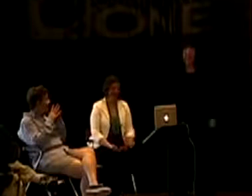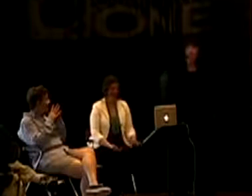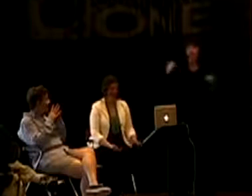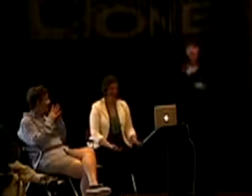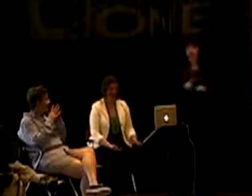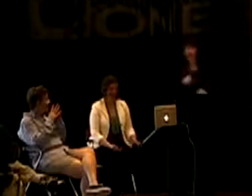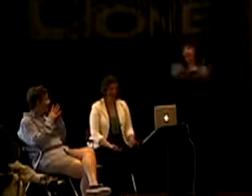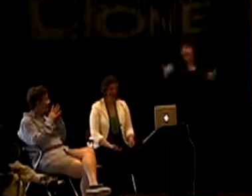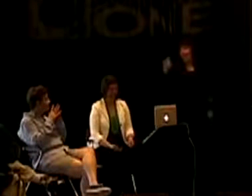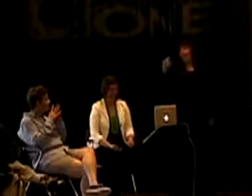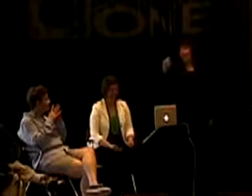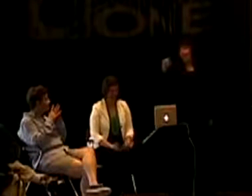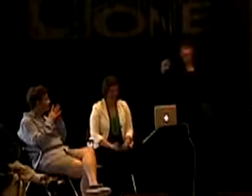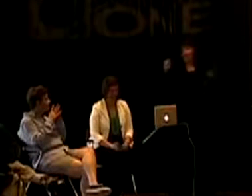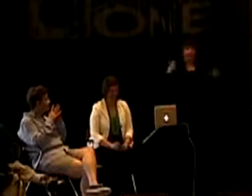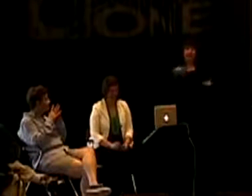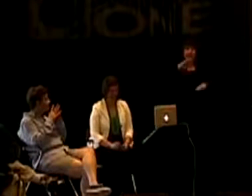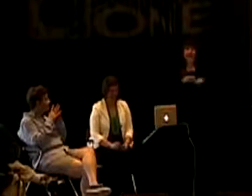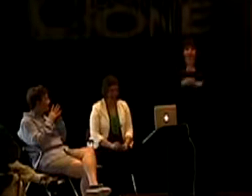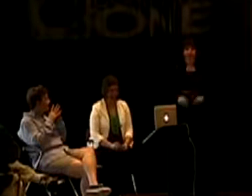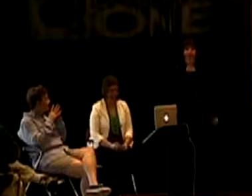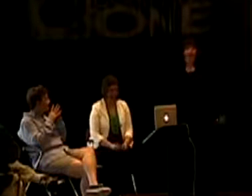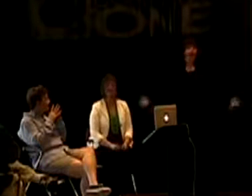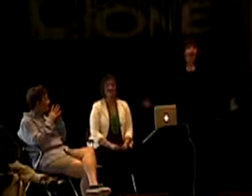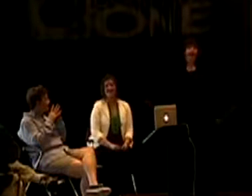seriously. So, yeah,